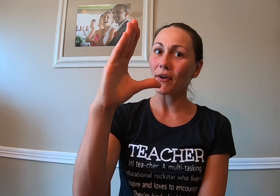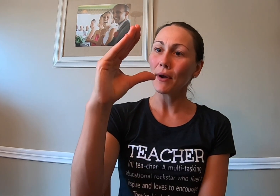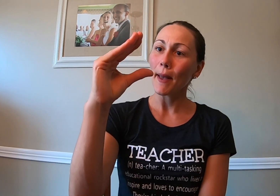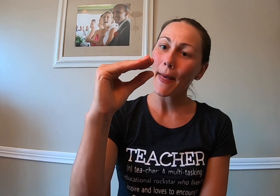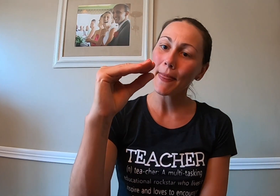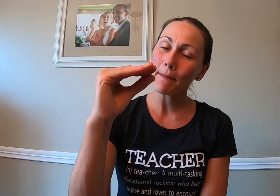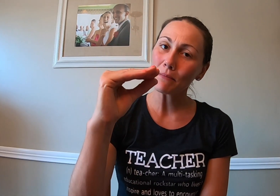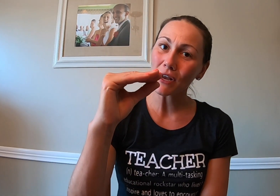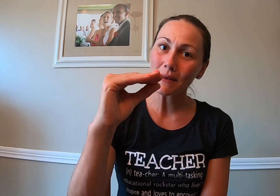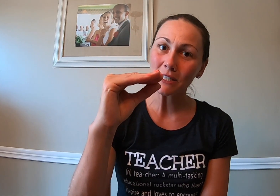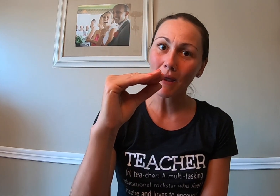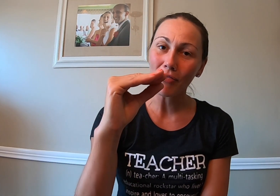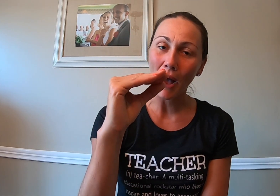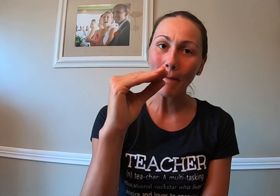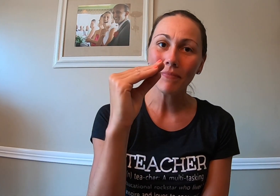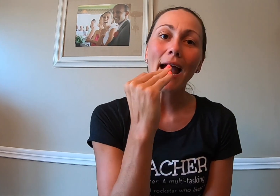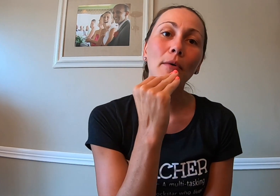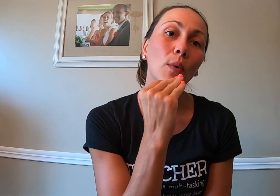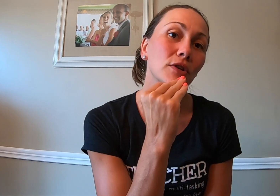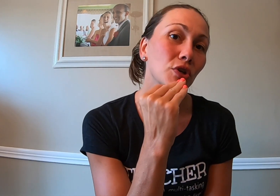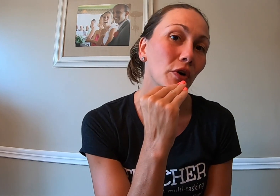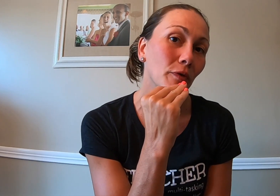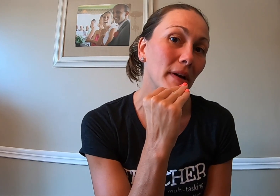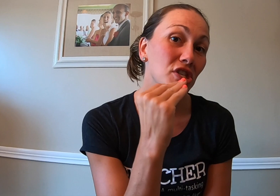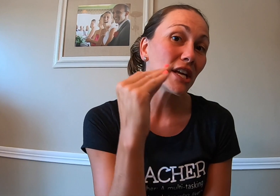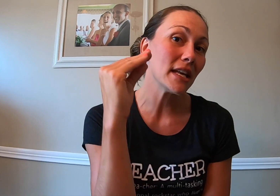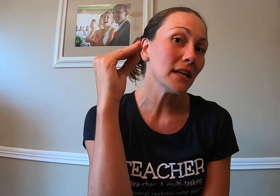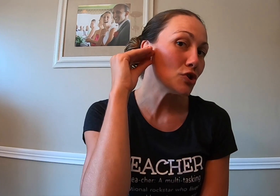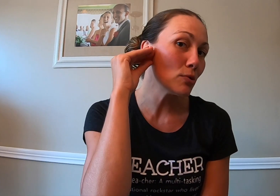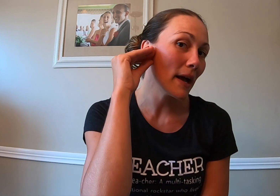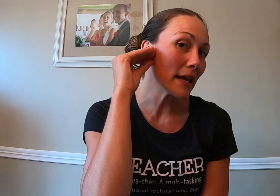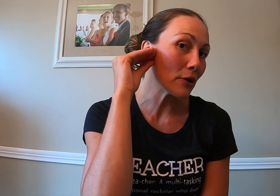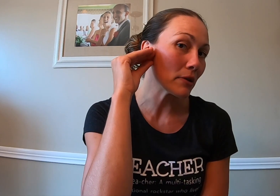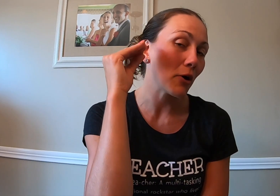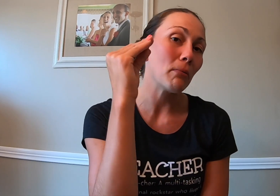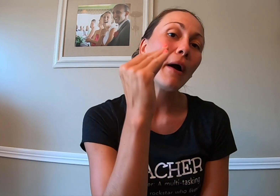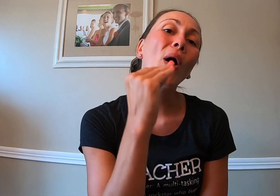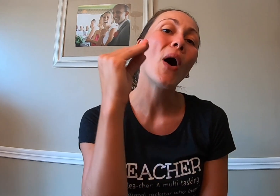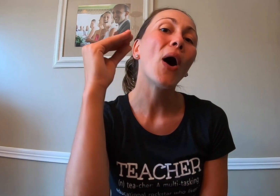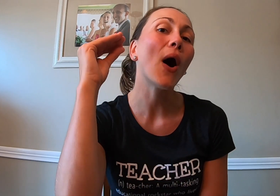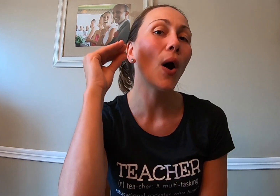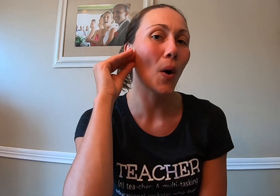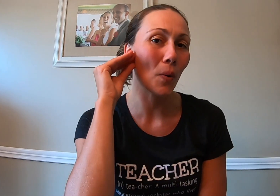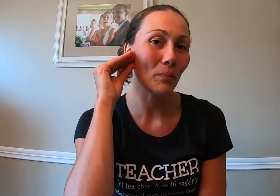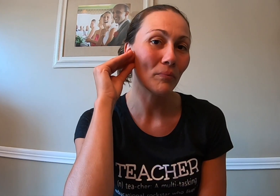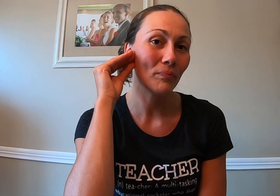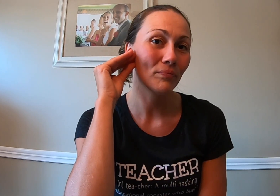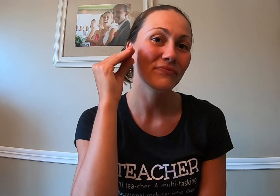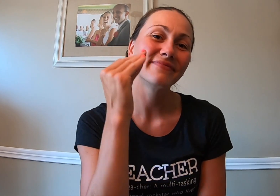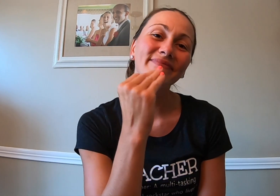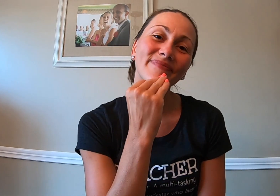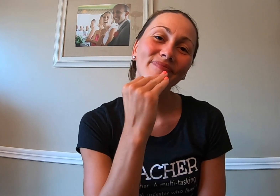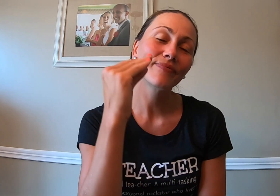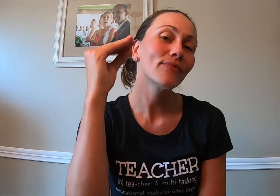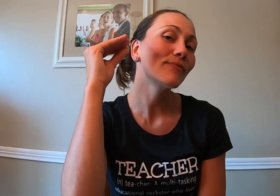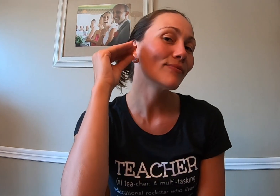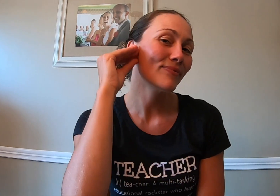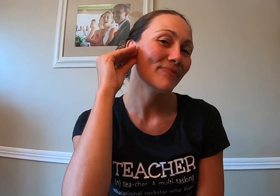together, bend them and bring them to my thumb. I'm going to go from my chin to my earlobe. Home. If